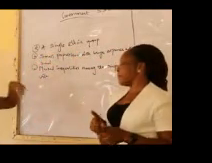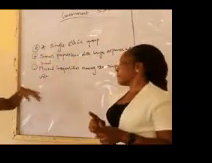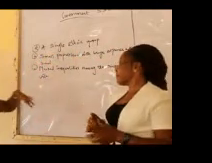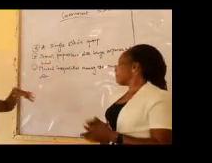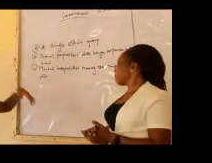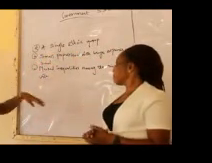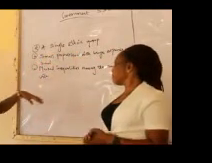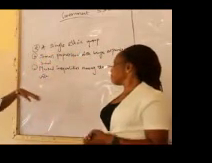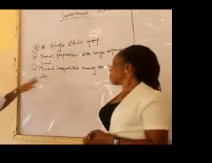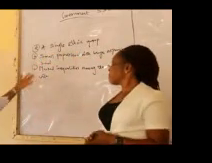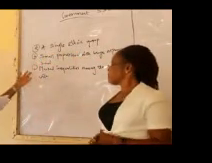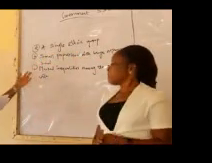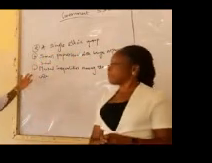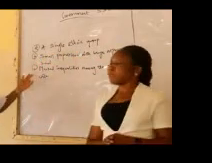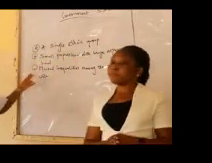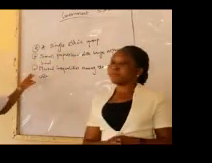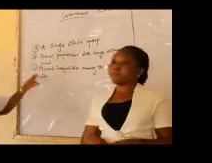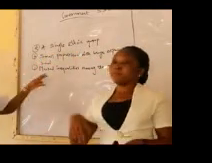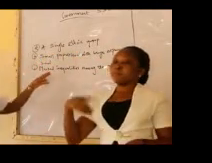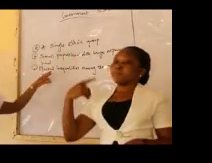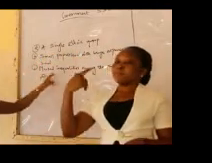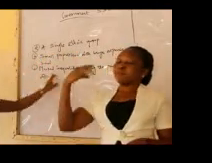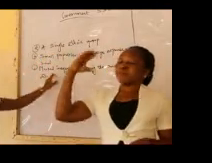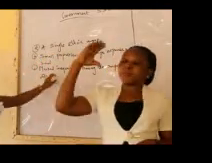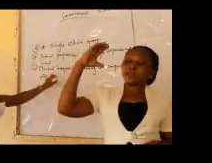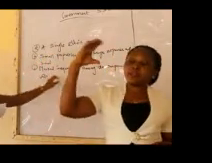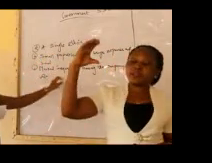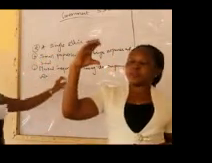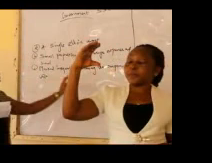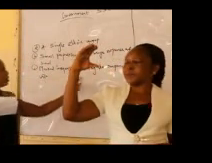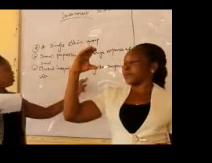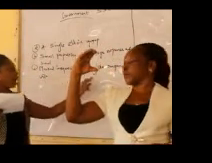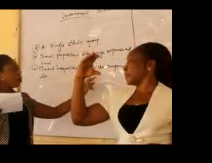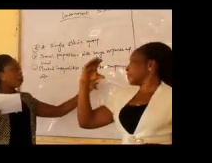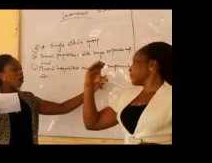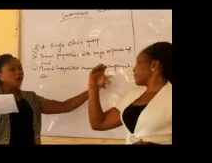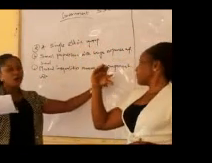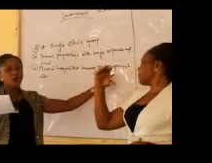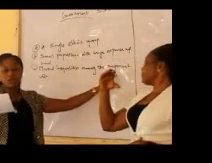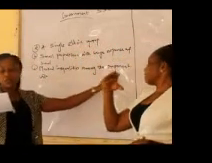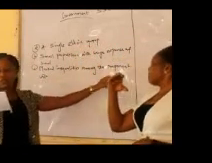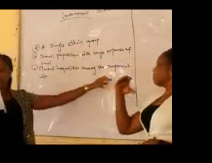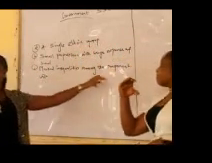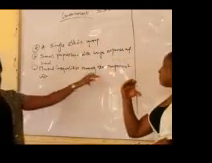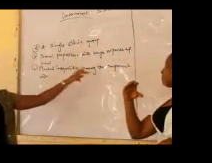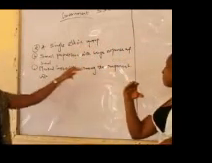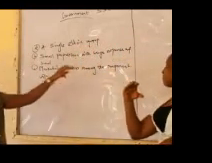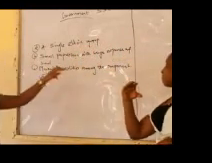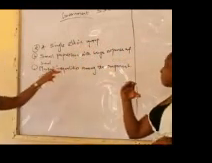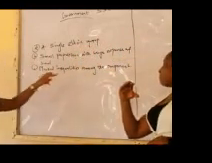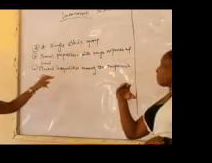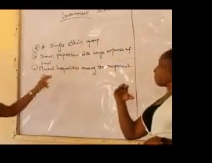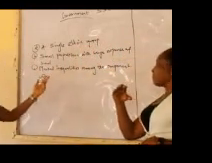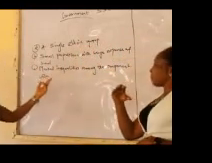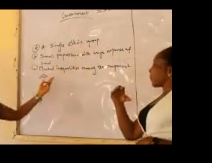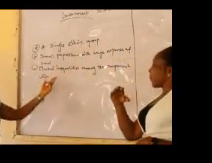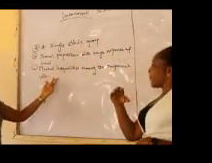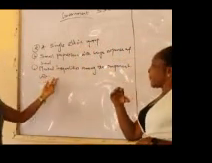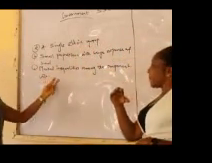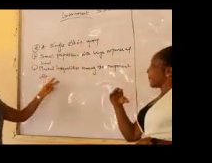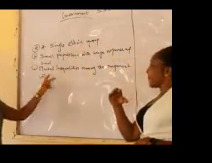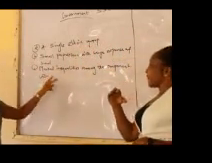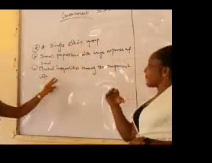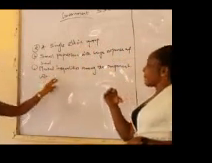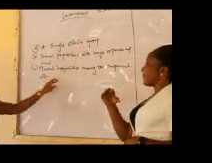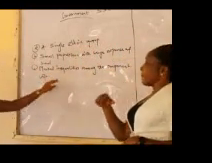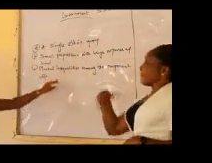is what? Small. Then C, marked inequalities among the component